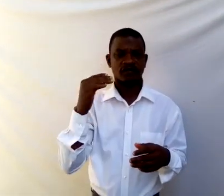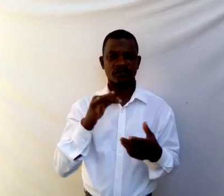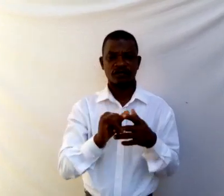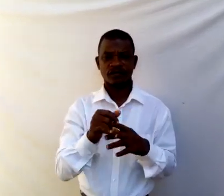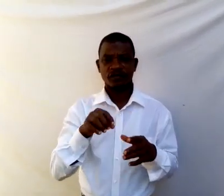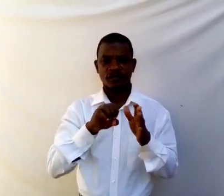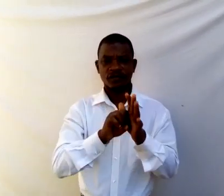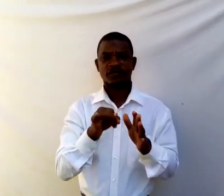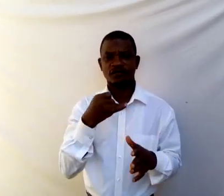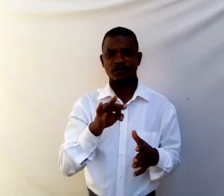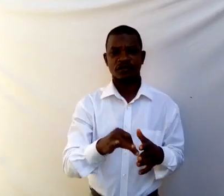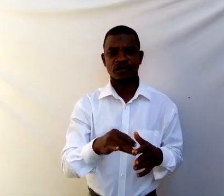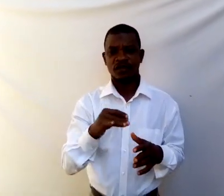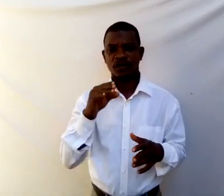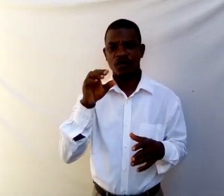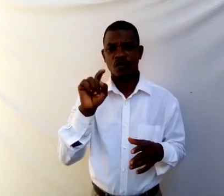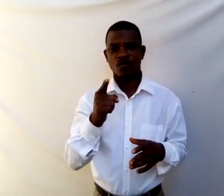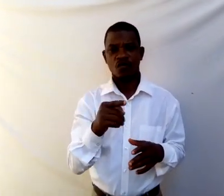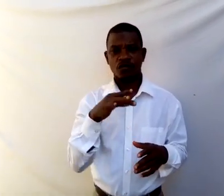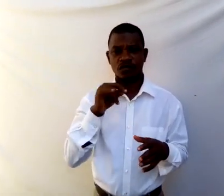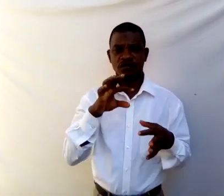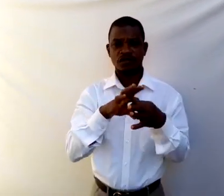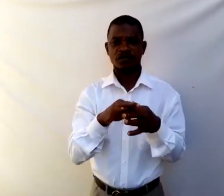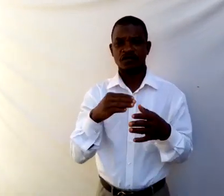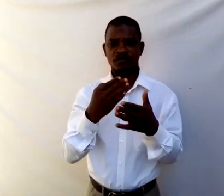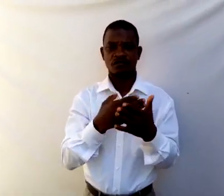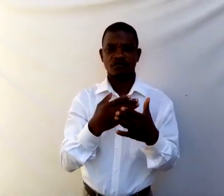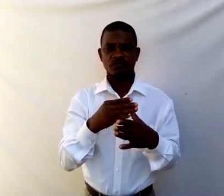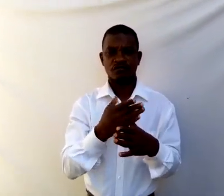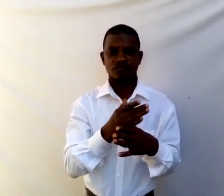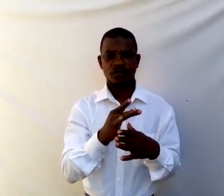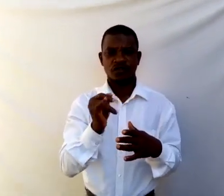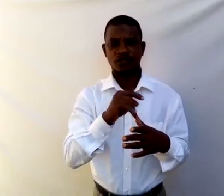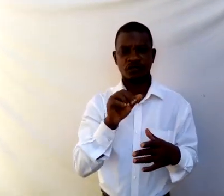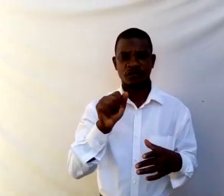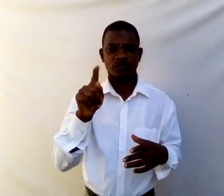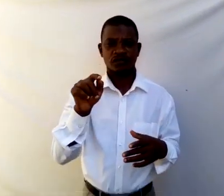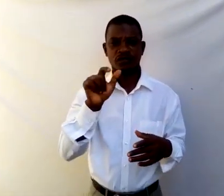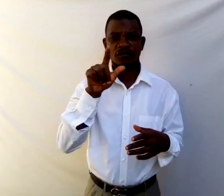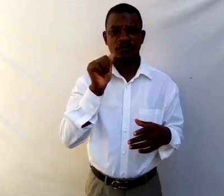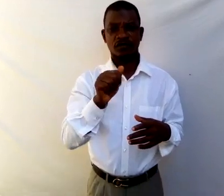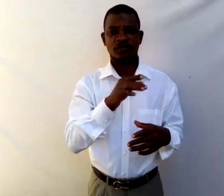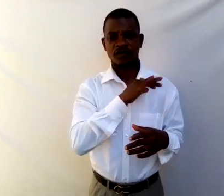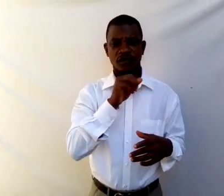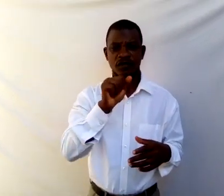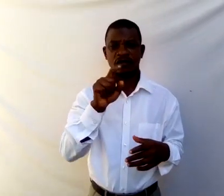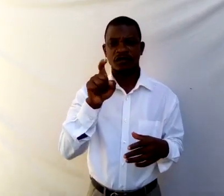Examples are 1. The joint between the atlas and axis.